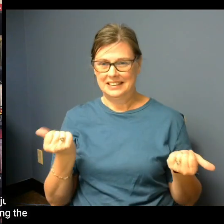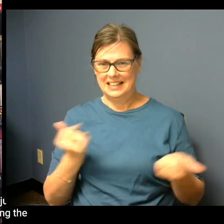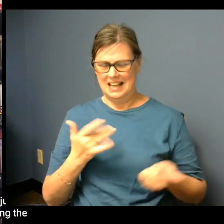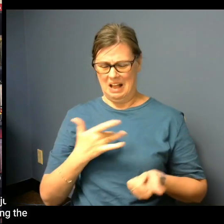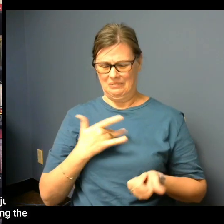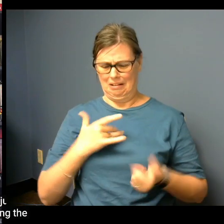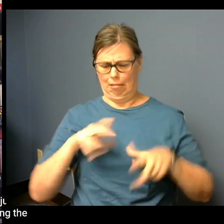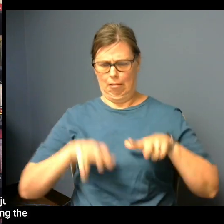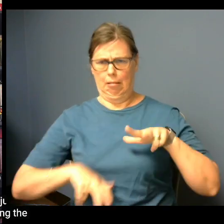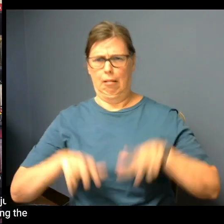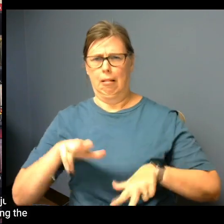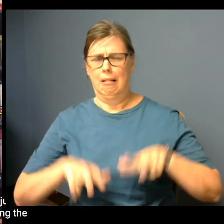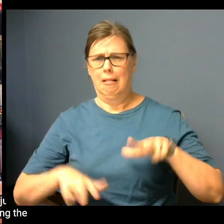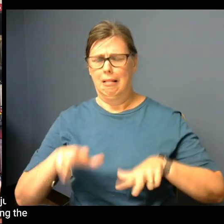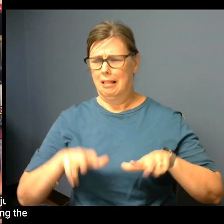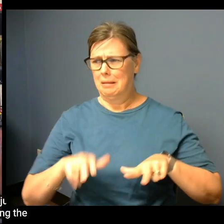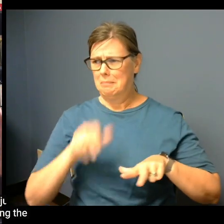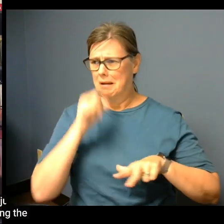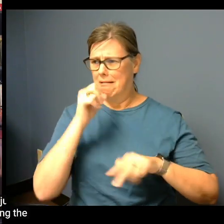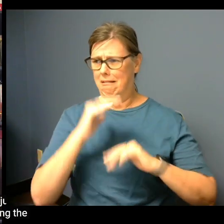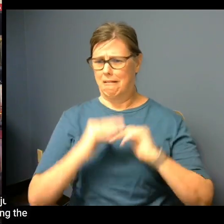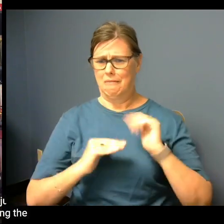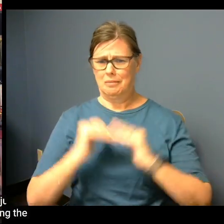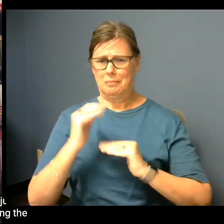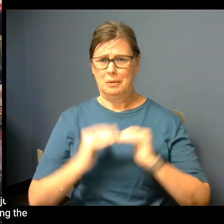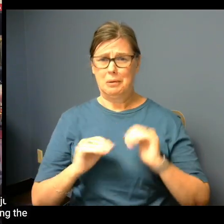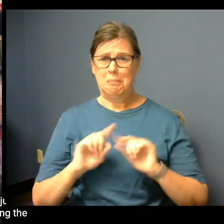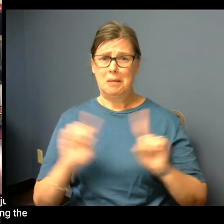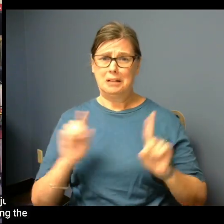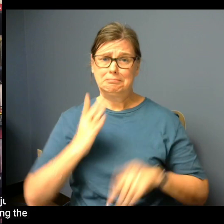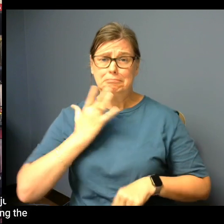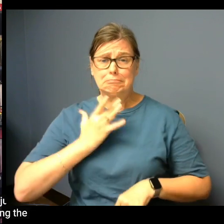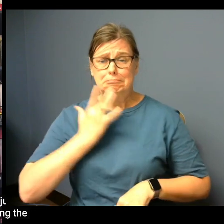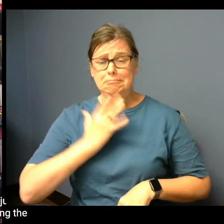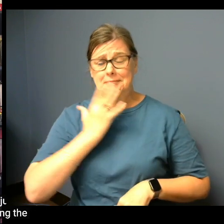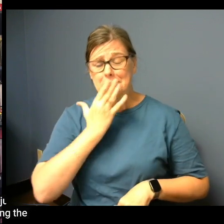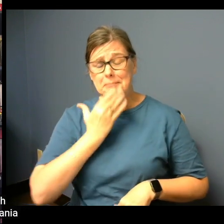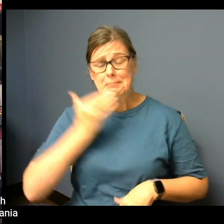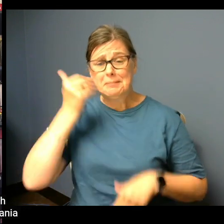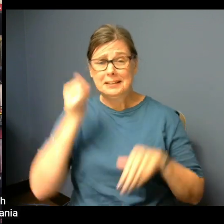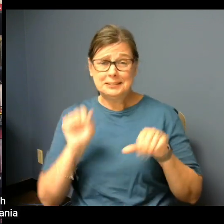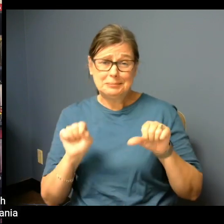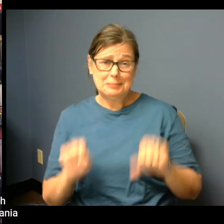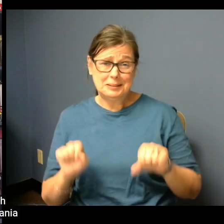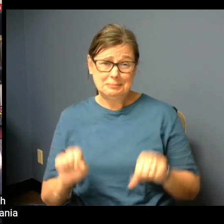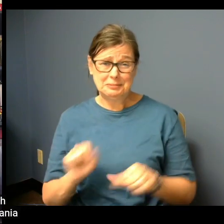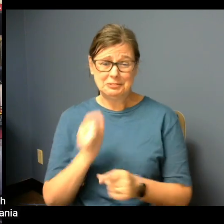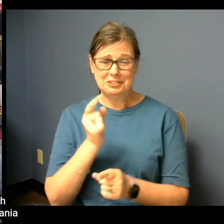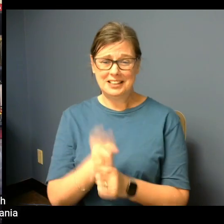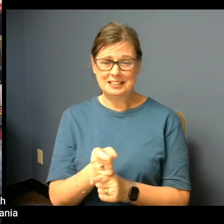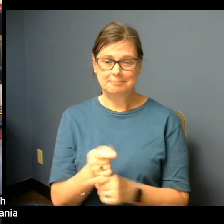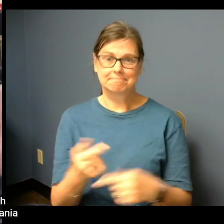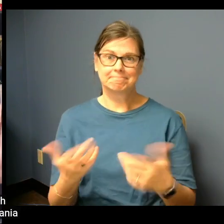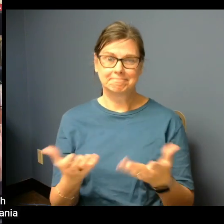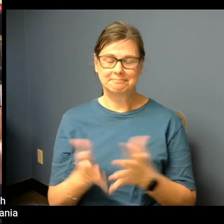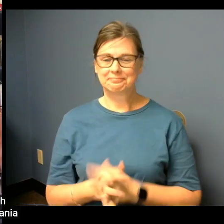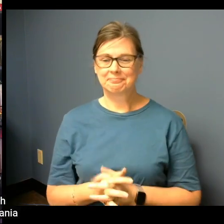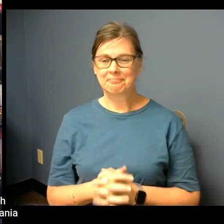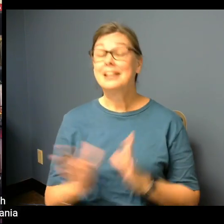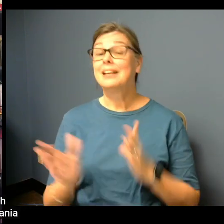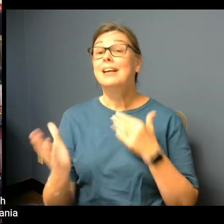very comfortable with this, but we're just doing what we can do. I guess we're making the best of it.